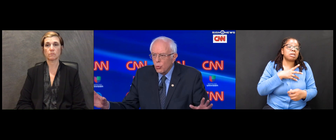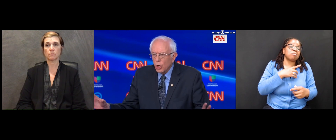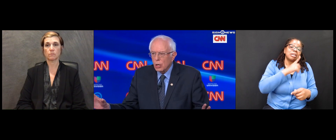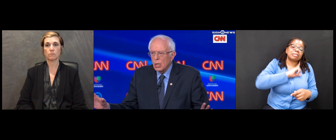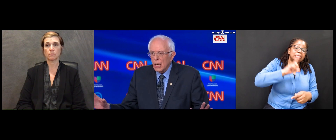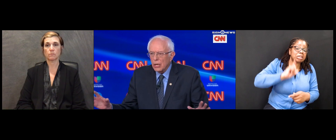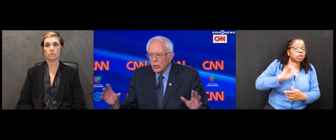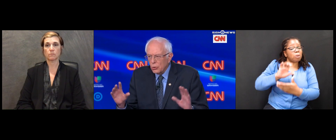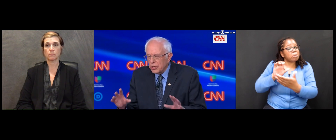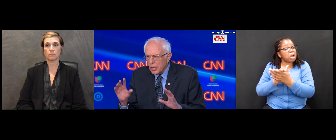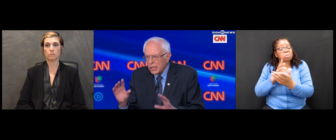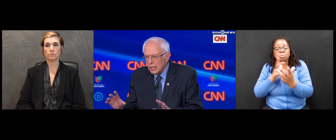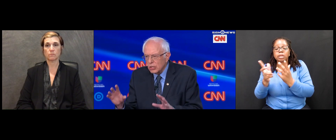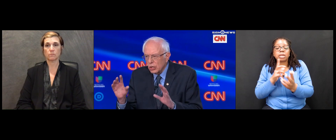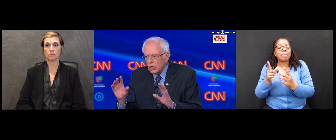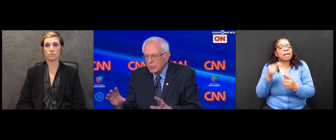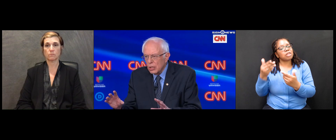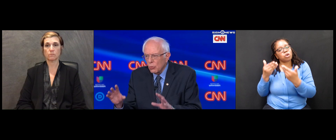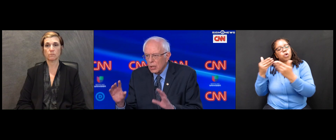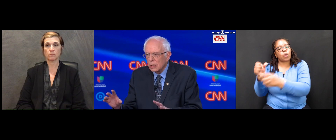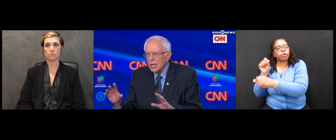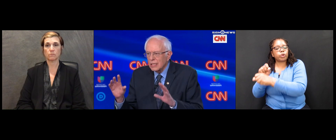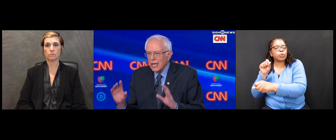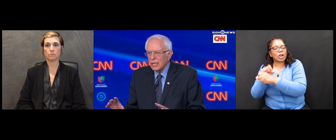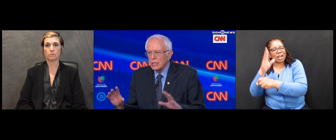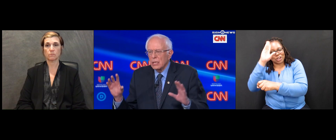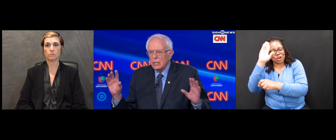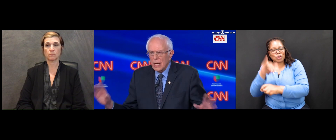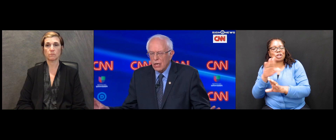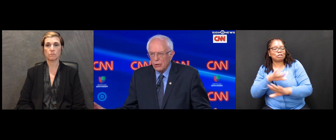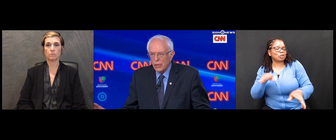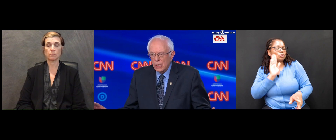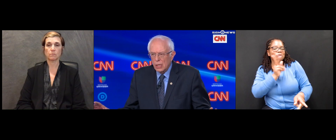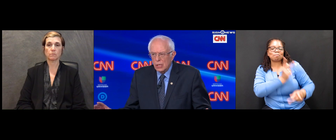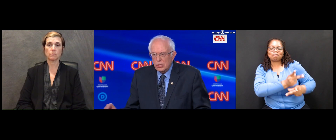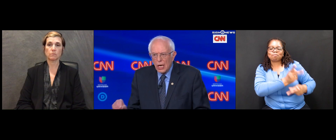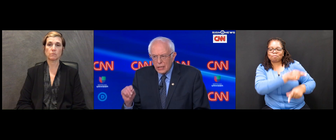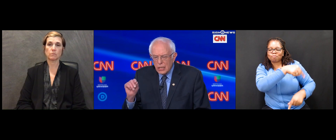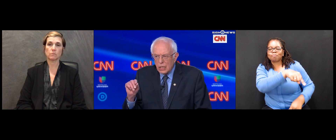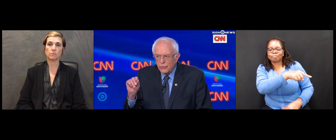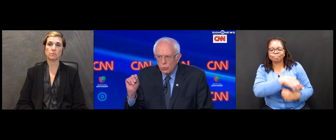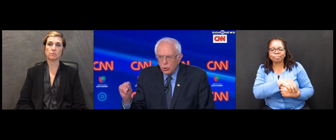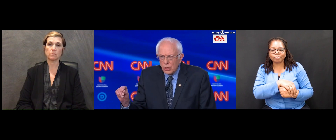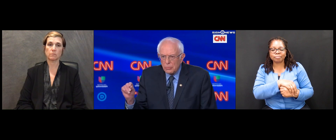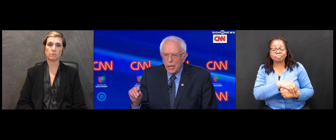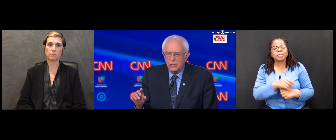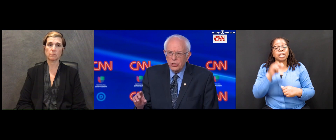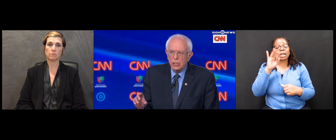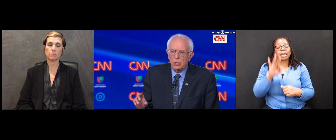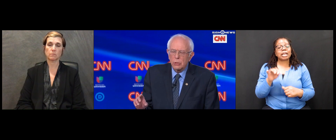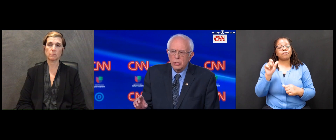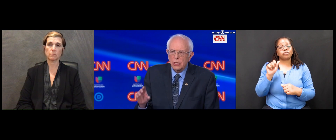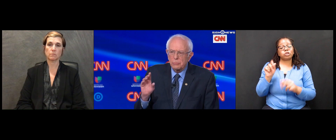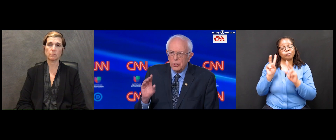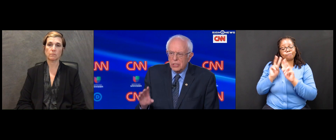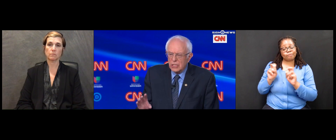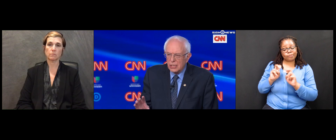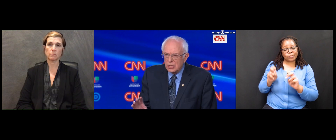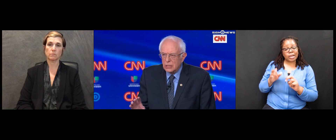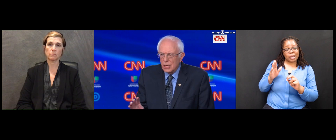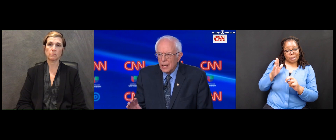off to work and know that their kids are going to be well taken care of. So I think if you look at my agenda, which is